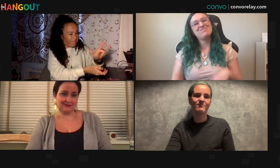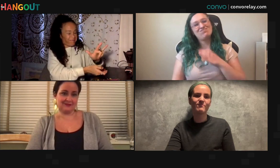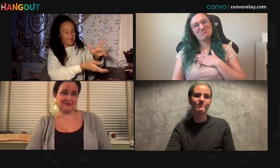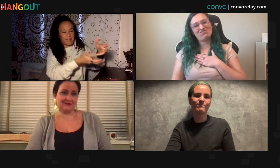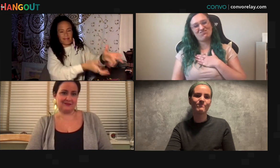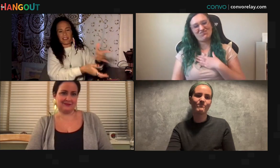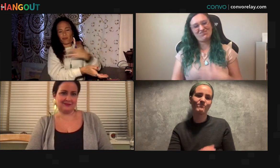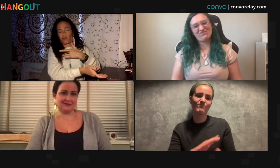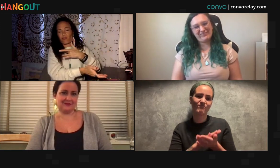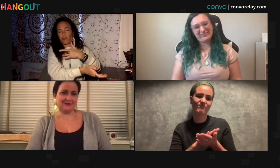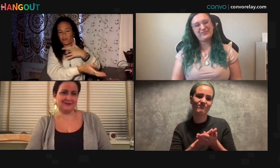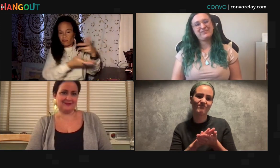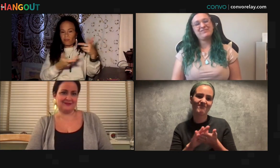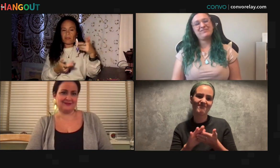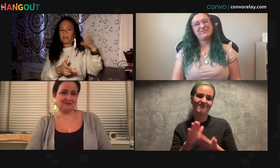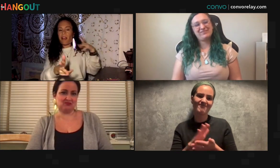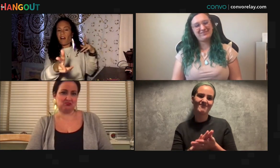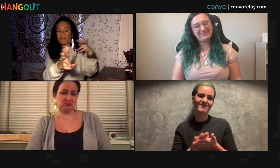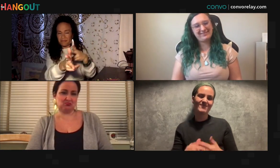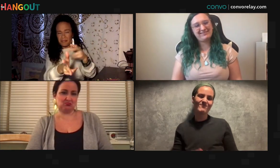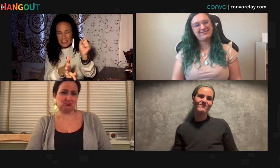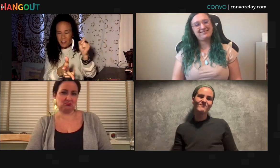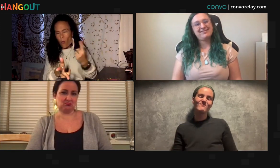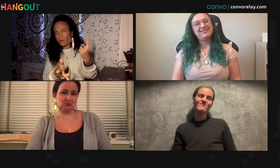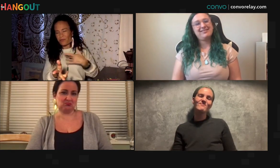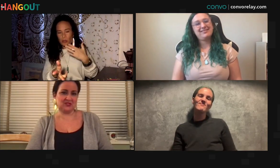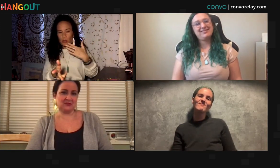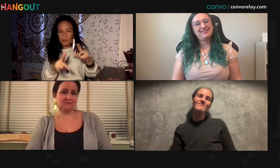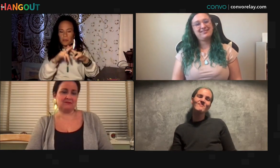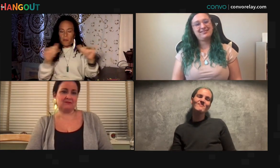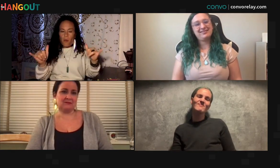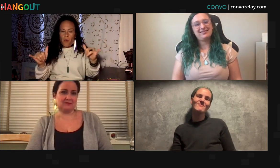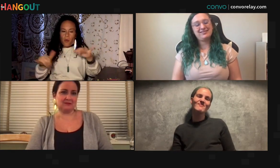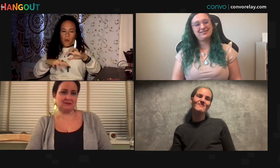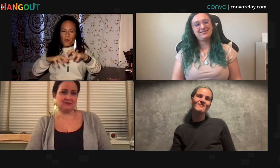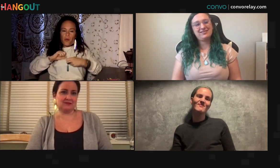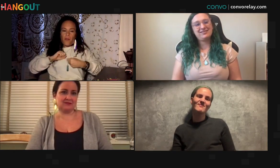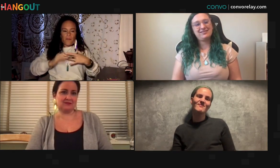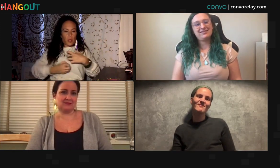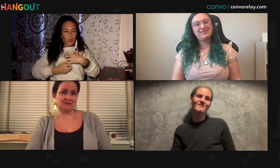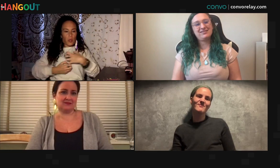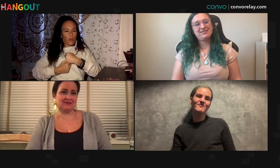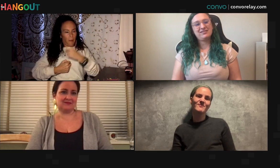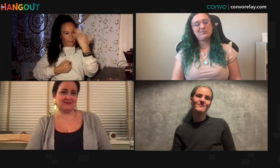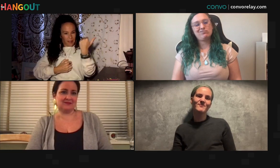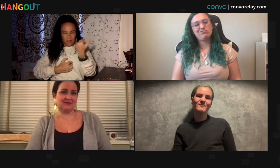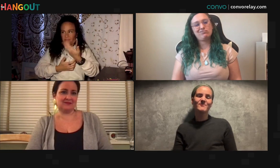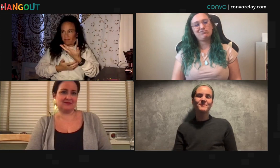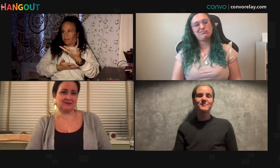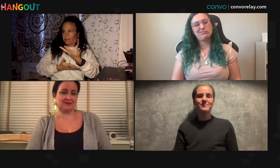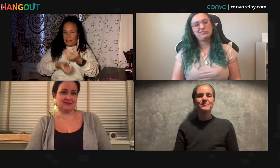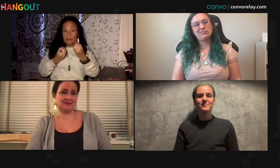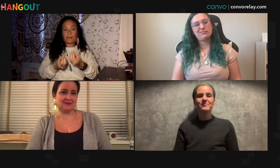up moving this animal to this turtle that was walking across the road to this other space across the street. And I